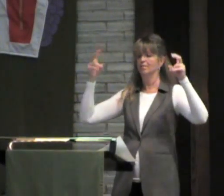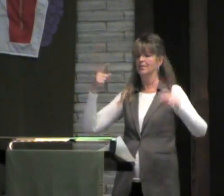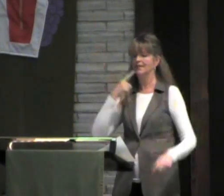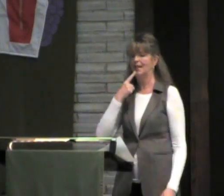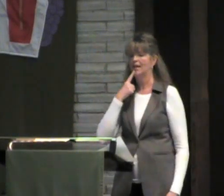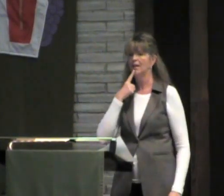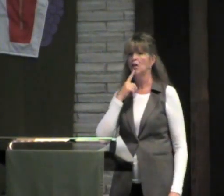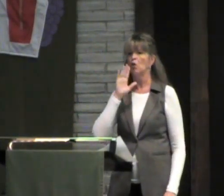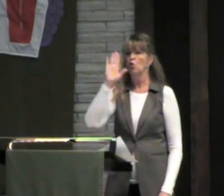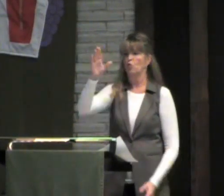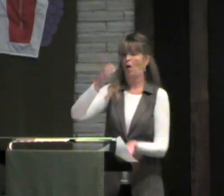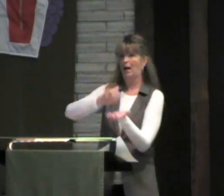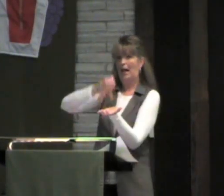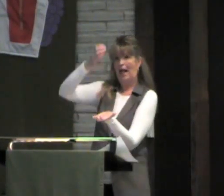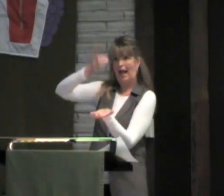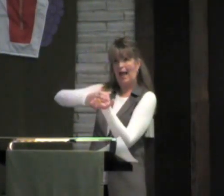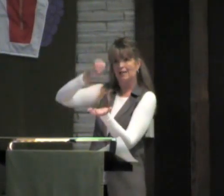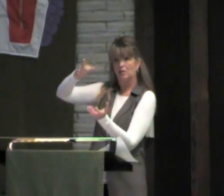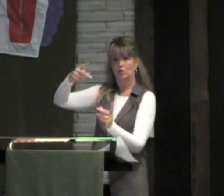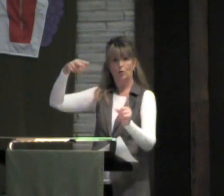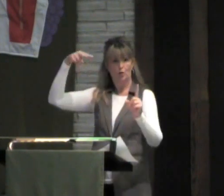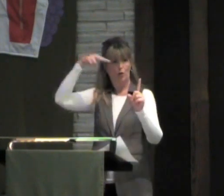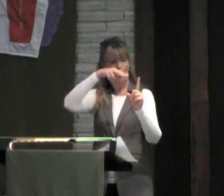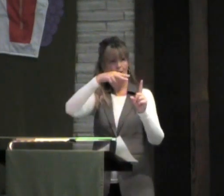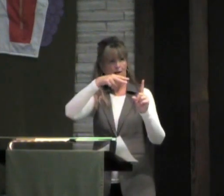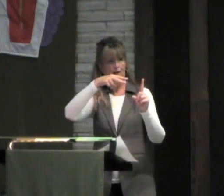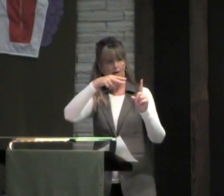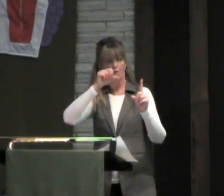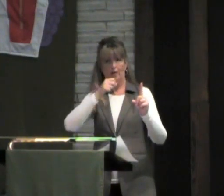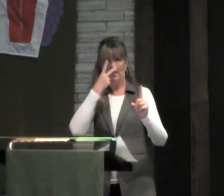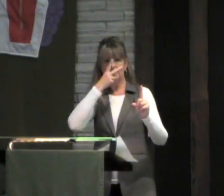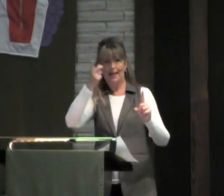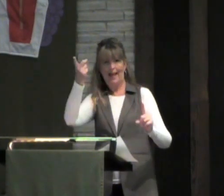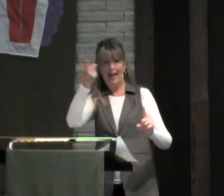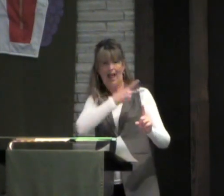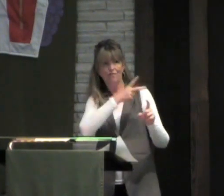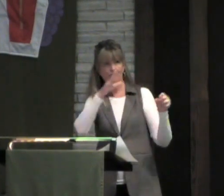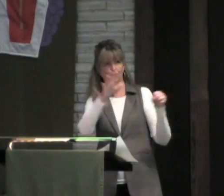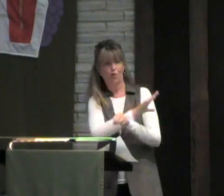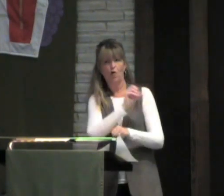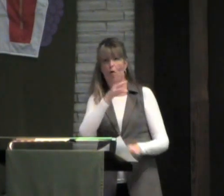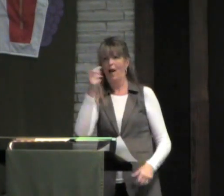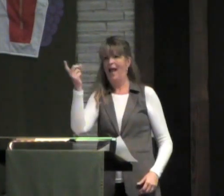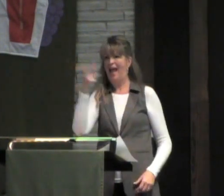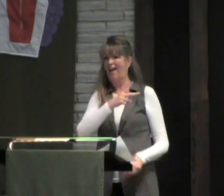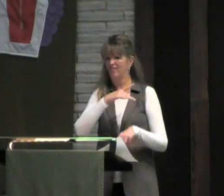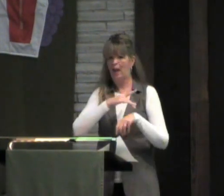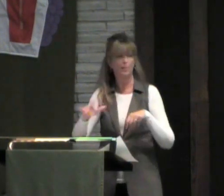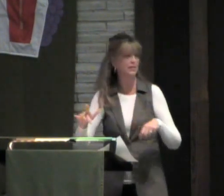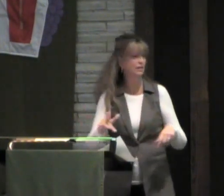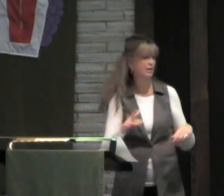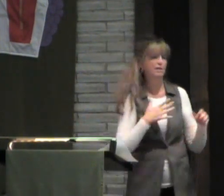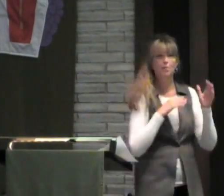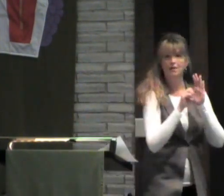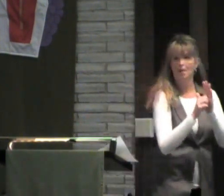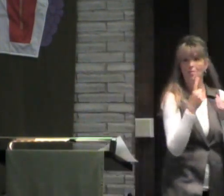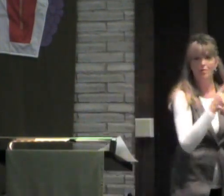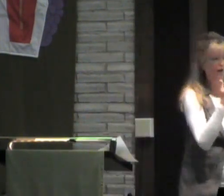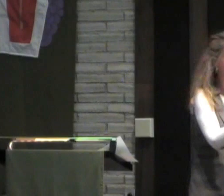You know the famous saying, your glass, if you look at a glass and it's half full or half empty. So here's